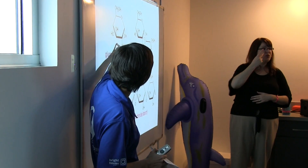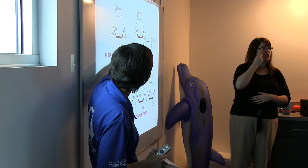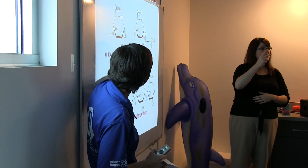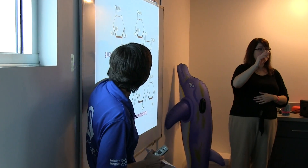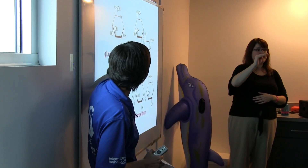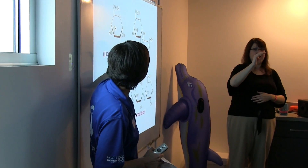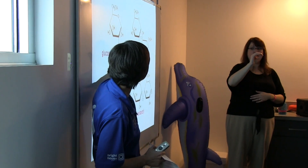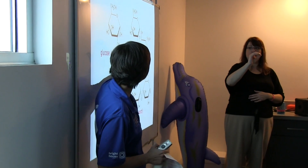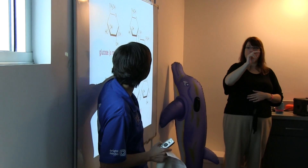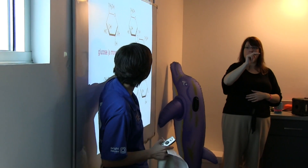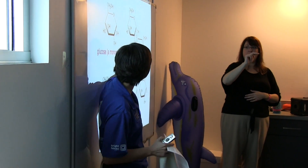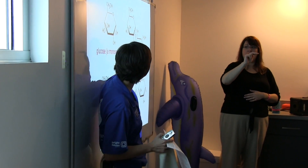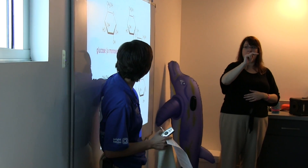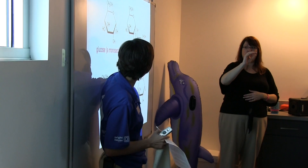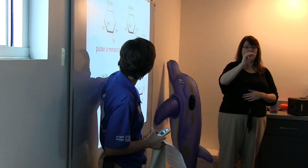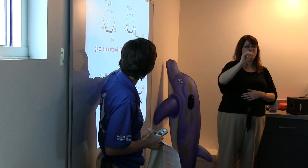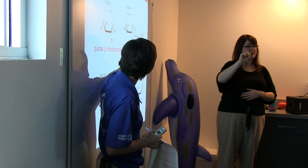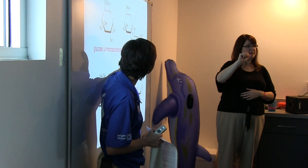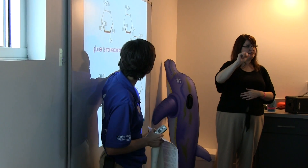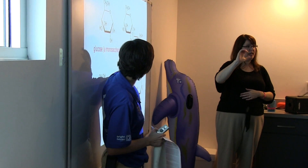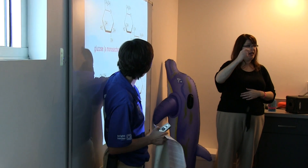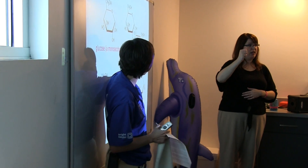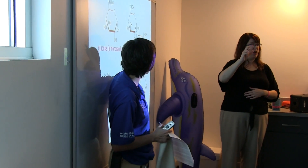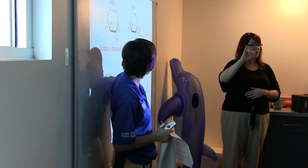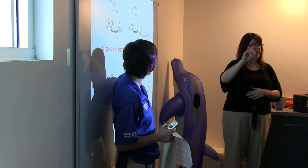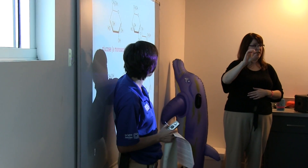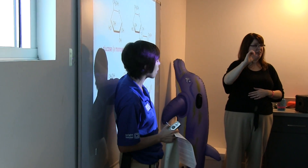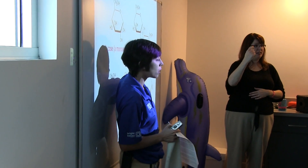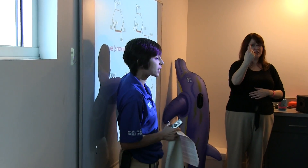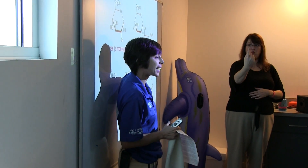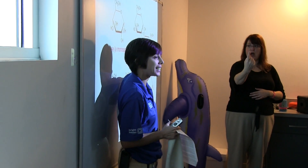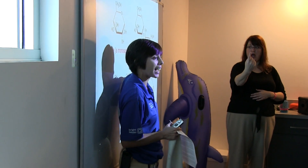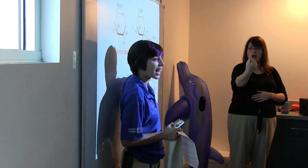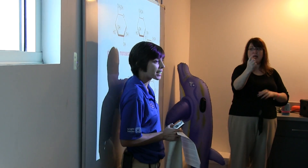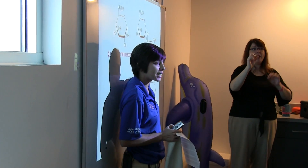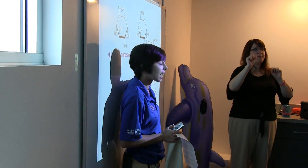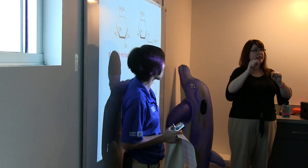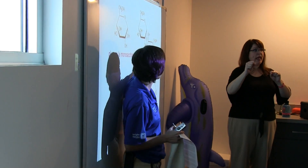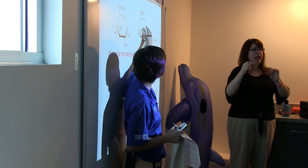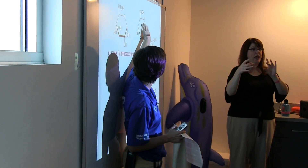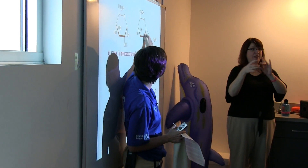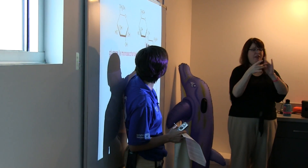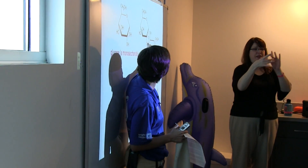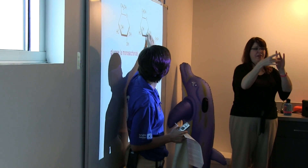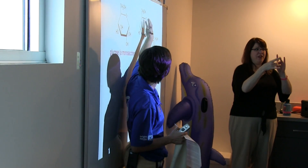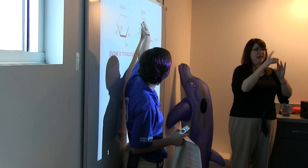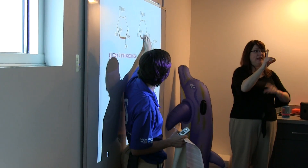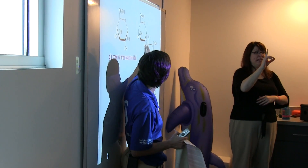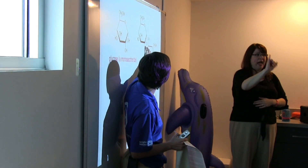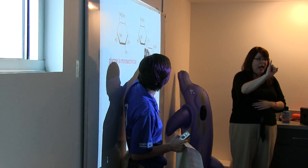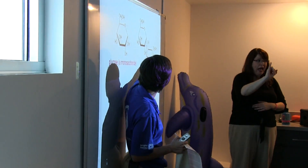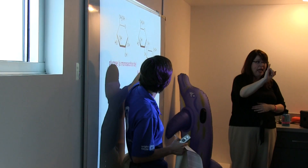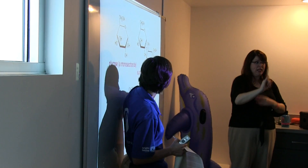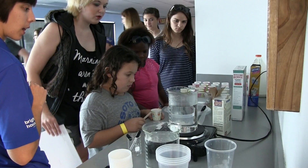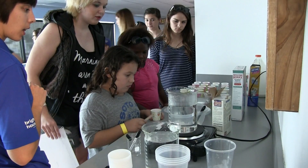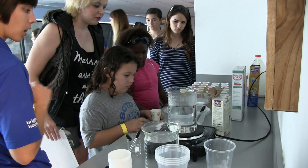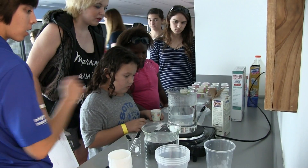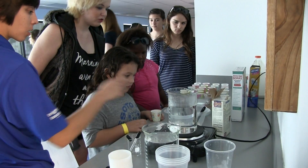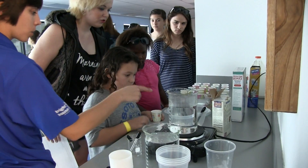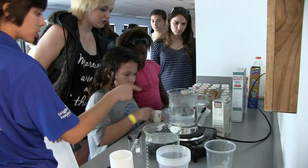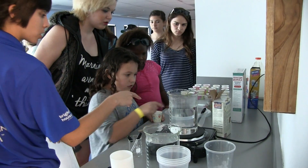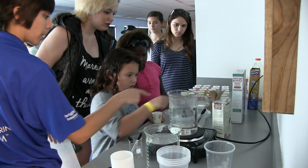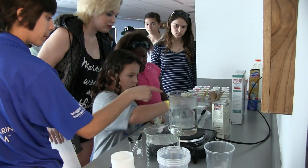We're both around but a couple of blue poses can get together and make a sucrose, a dye saccharide so that's two of them getting together again.